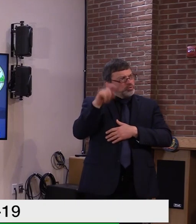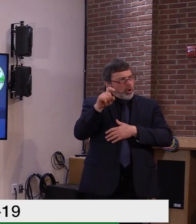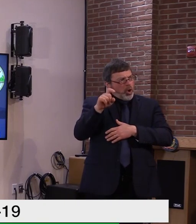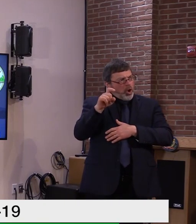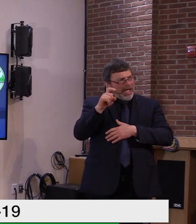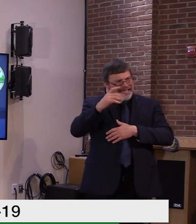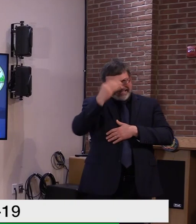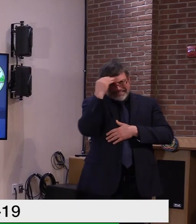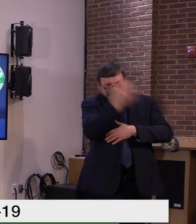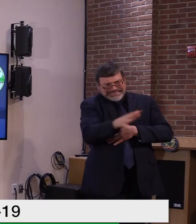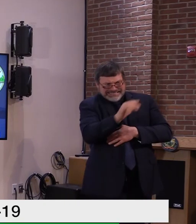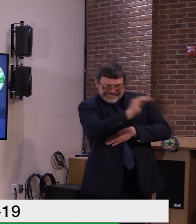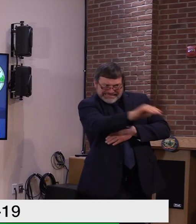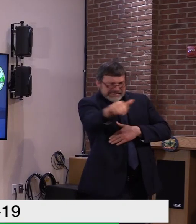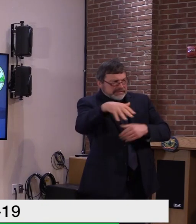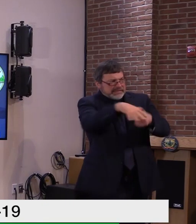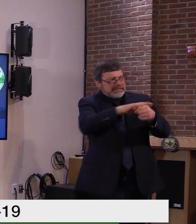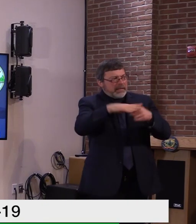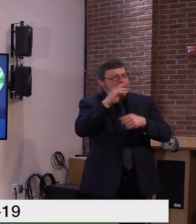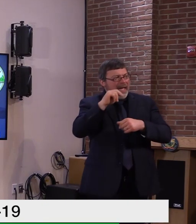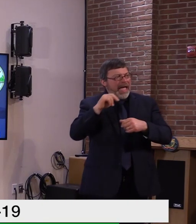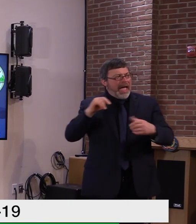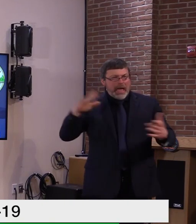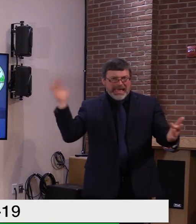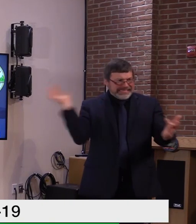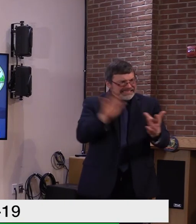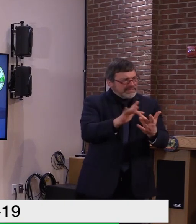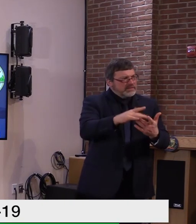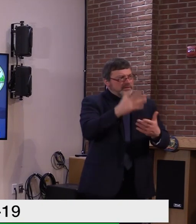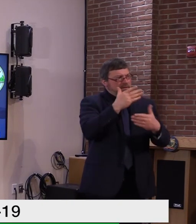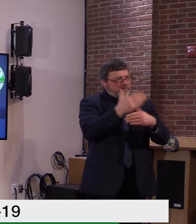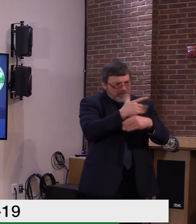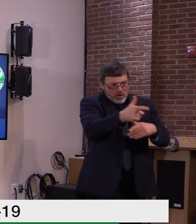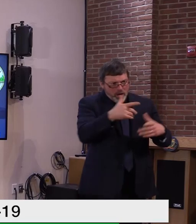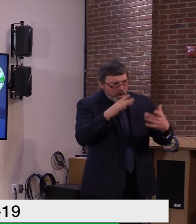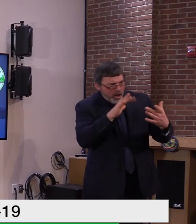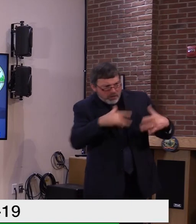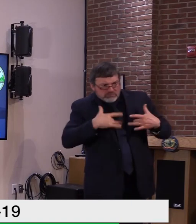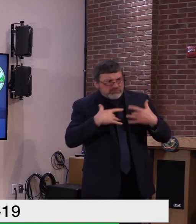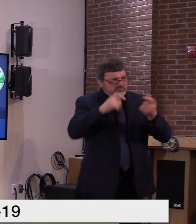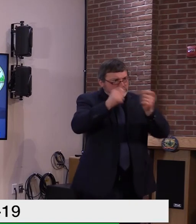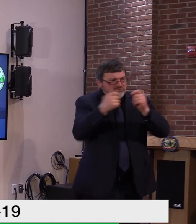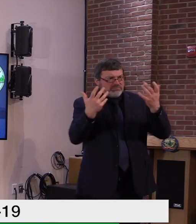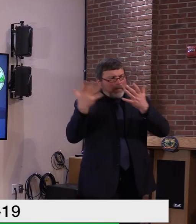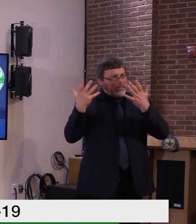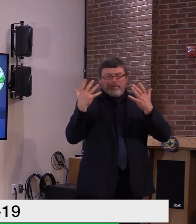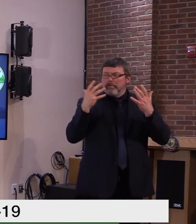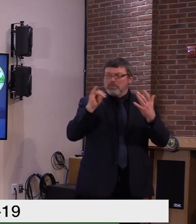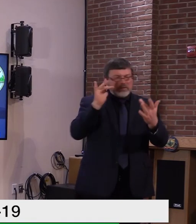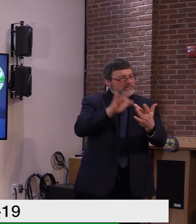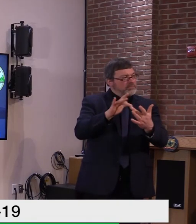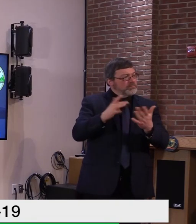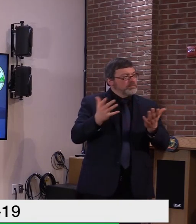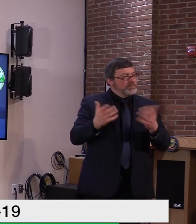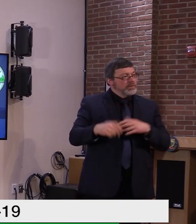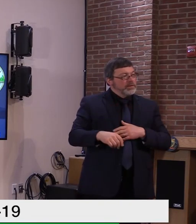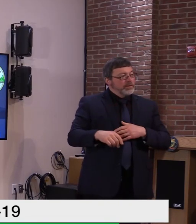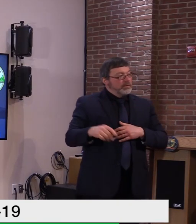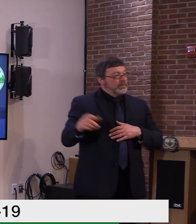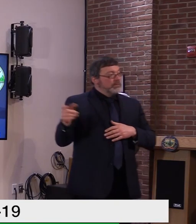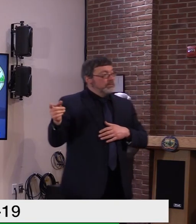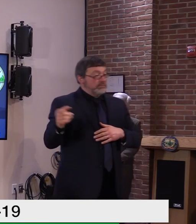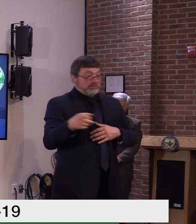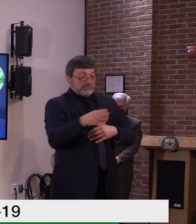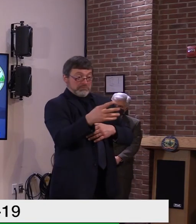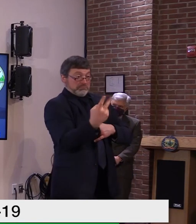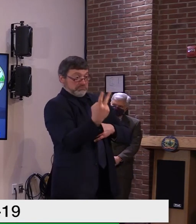along people should follow? Yeah, all very good questions. So as you know, we